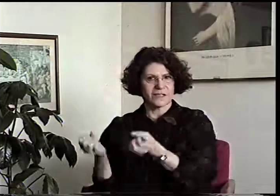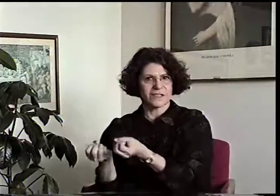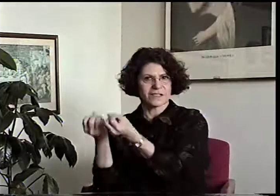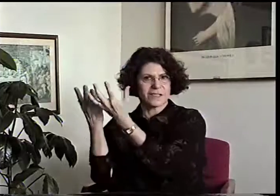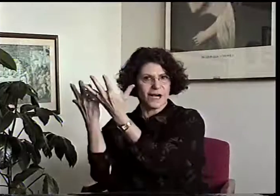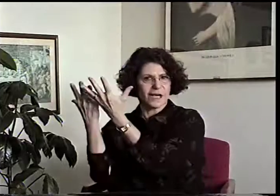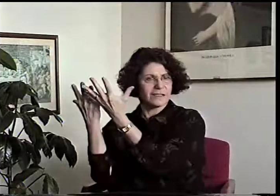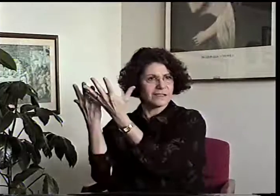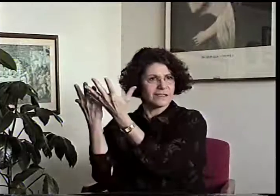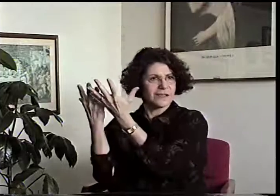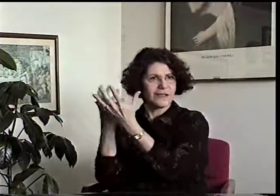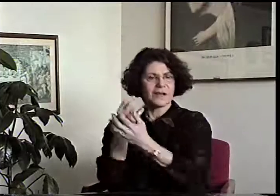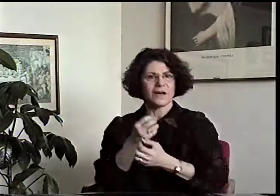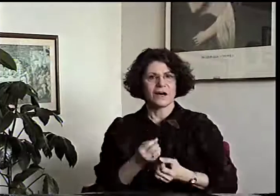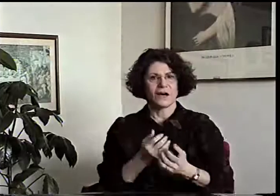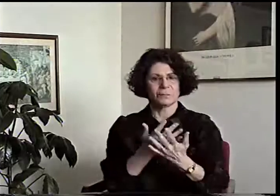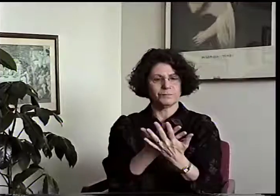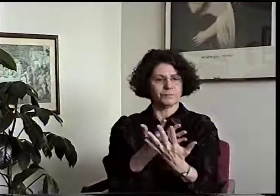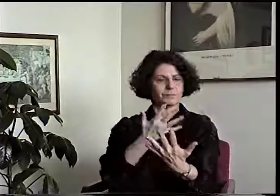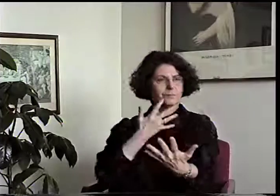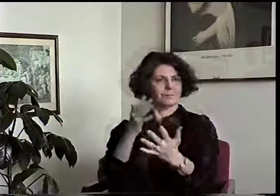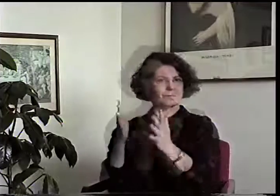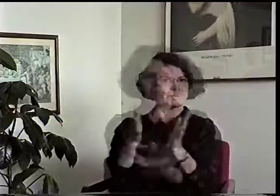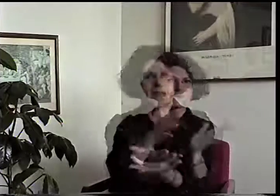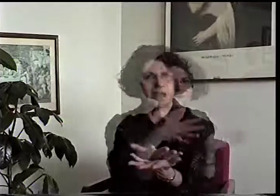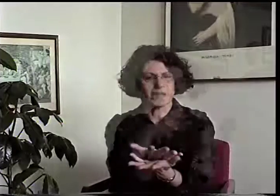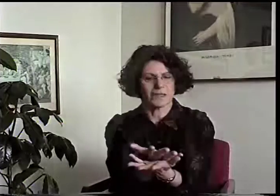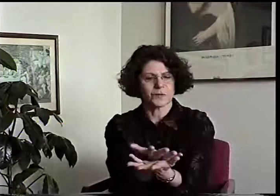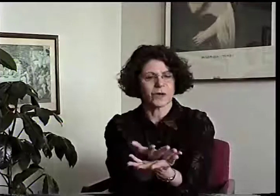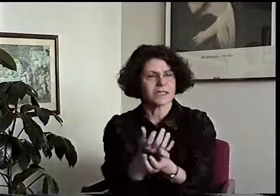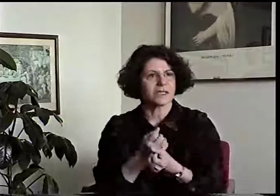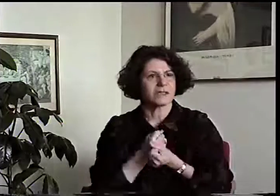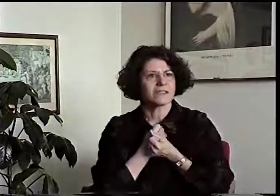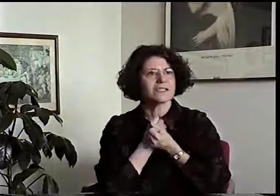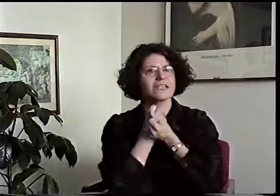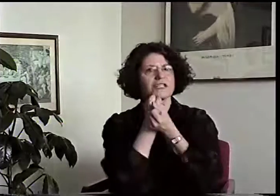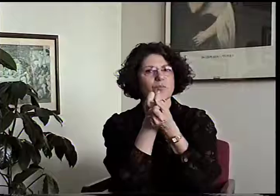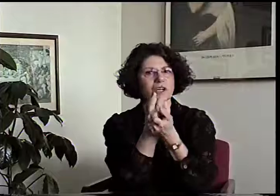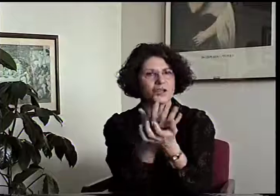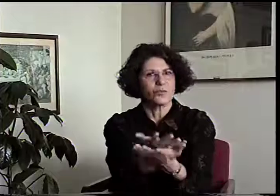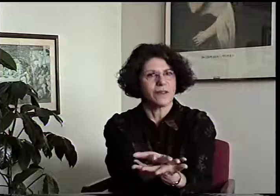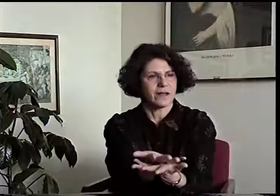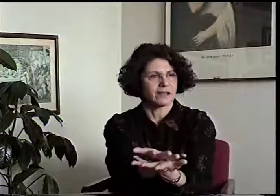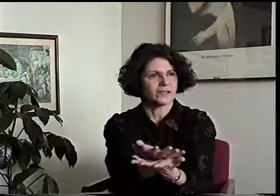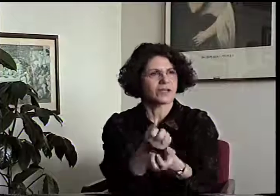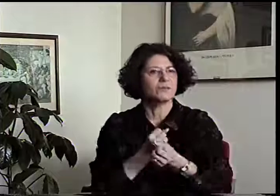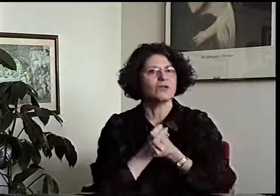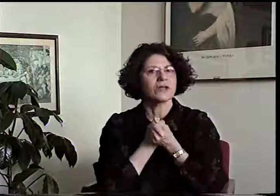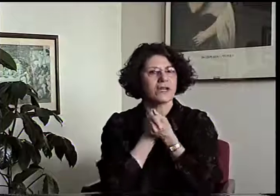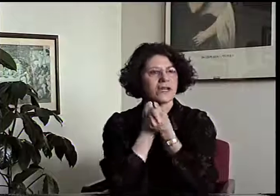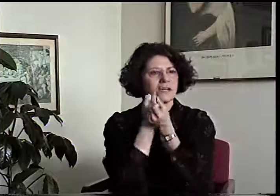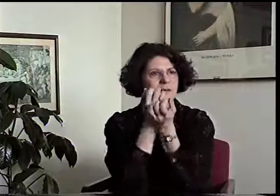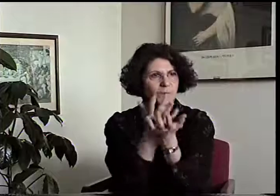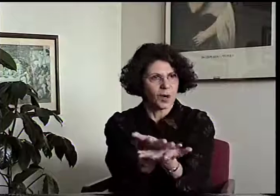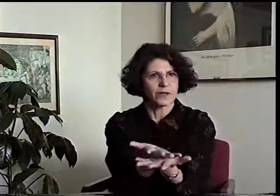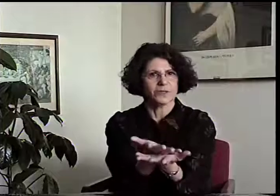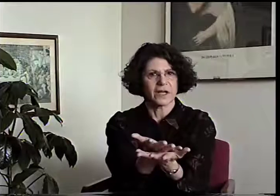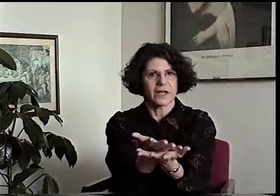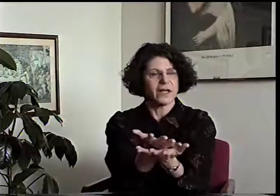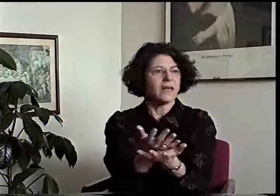these signs. Mhm. Hands expressing. This is expression with hands, to Okay, so that's communicate the name the of this poetry poem. This hand.